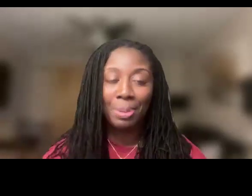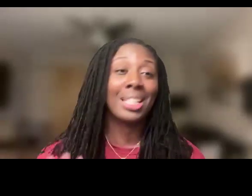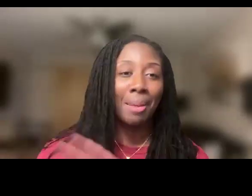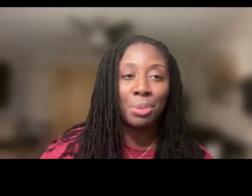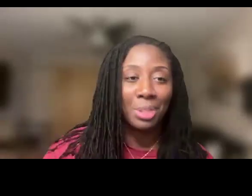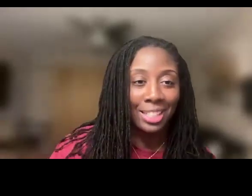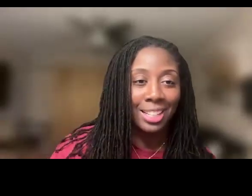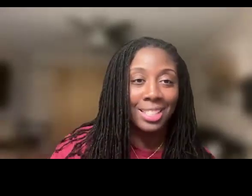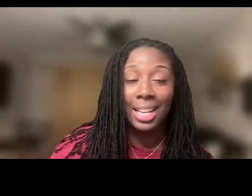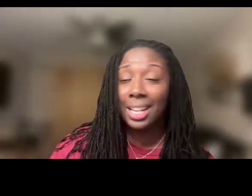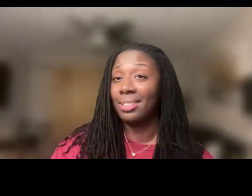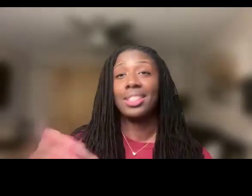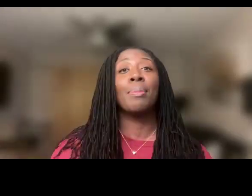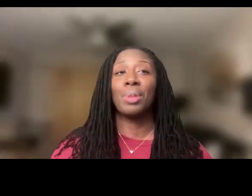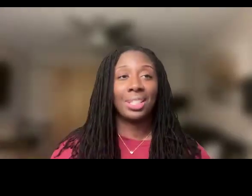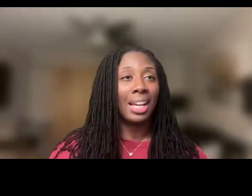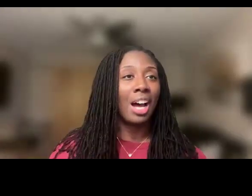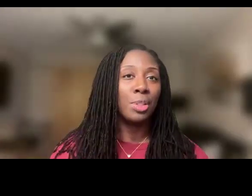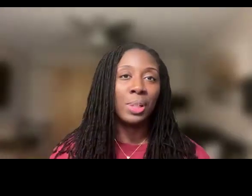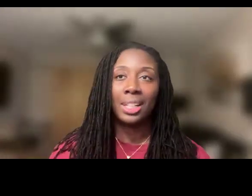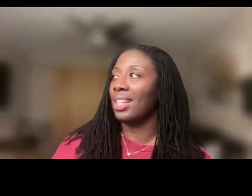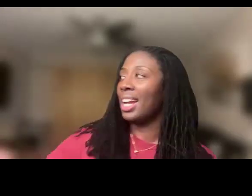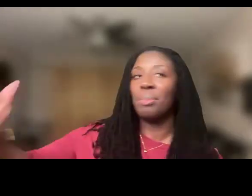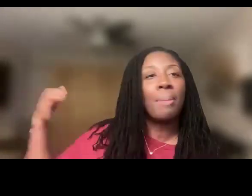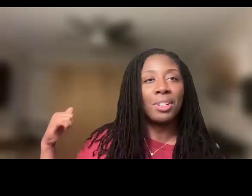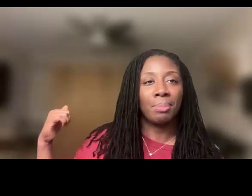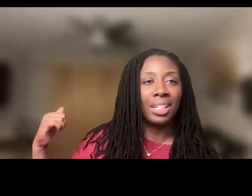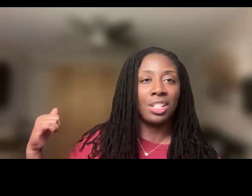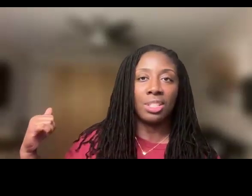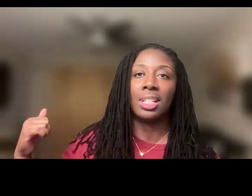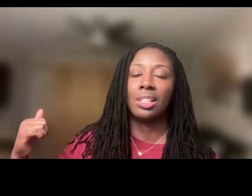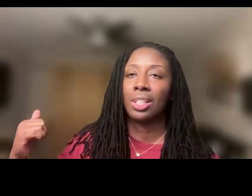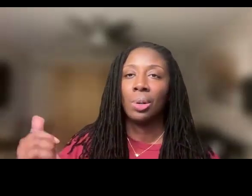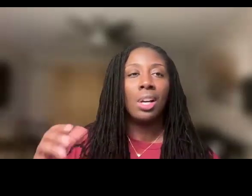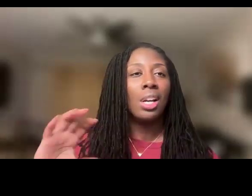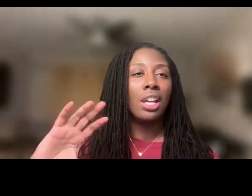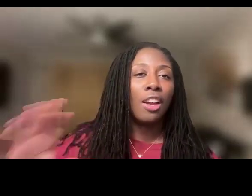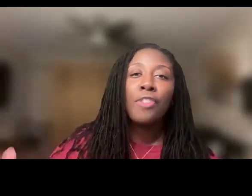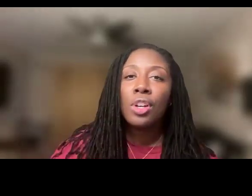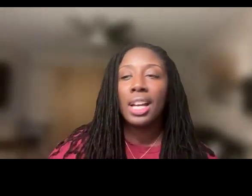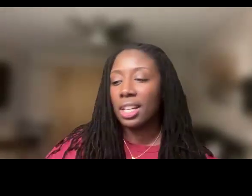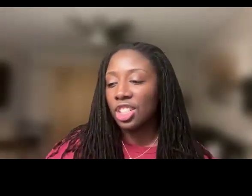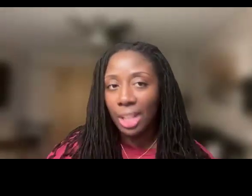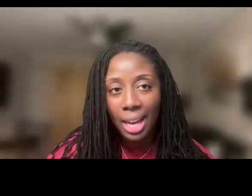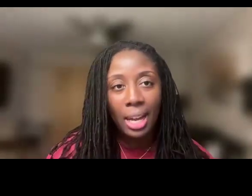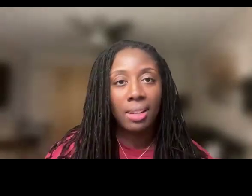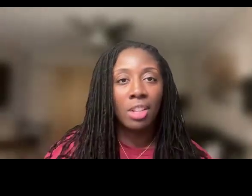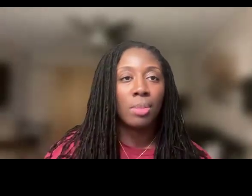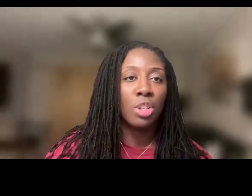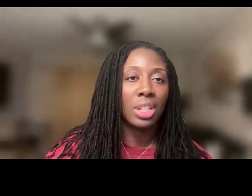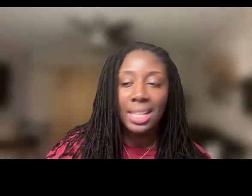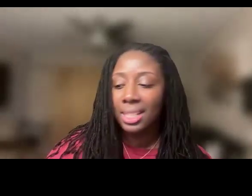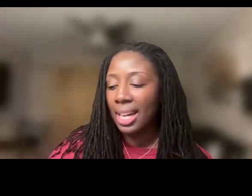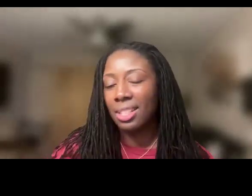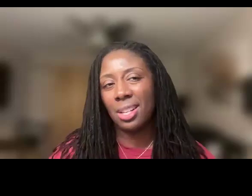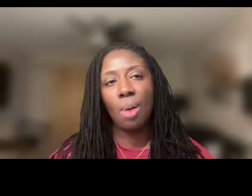for me? Because I'm too scared to get on stage. Tell me what to say. I'll do it." And then I help that person make 100 sales. So if you're kind of the shy, on